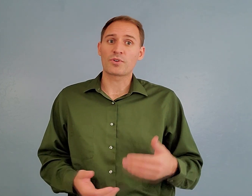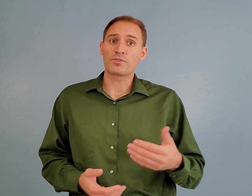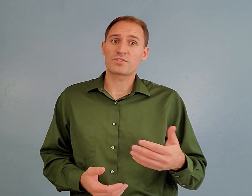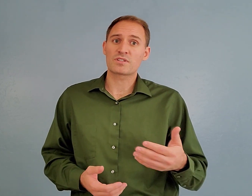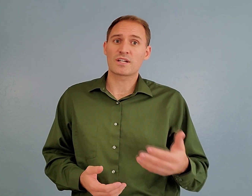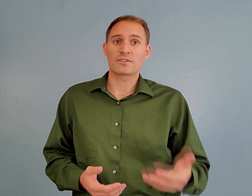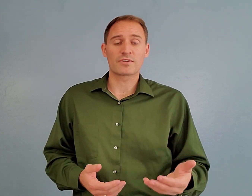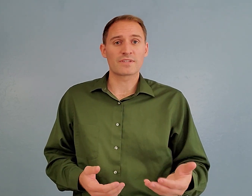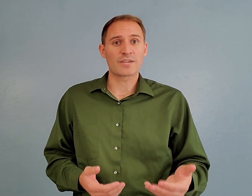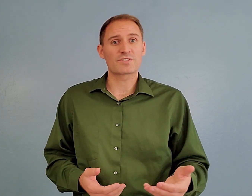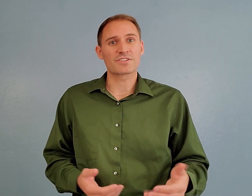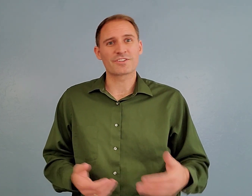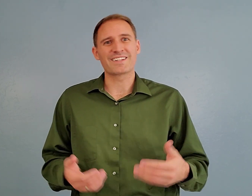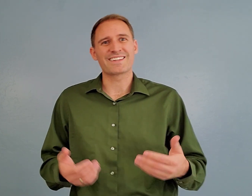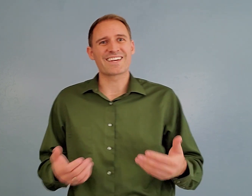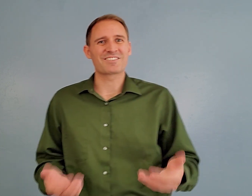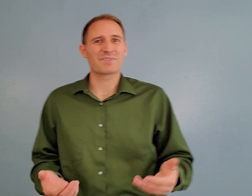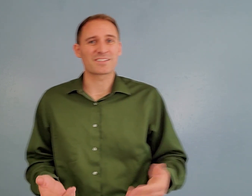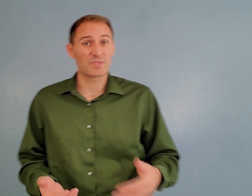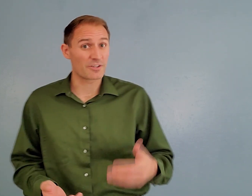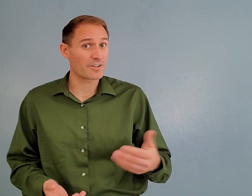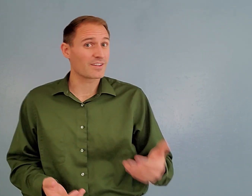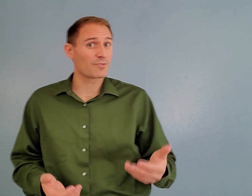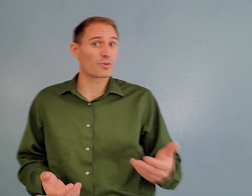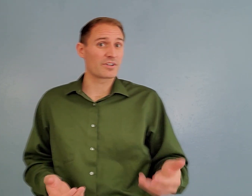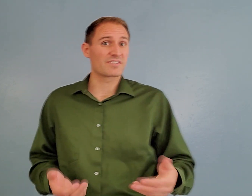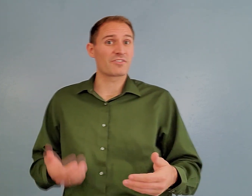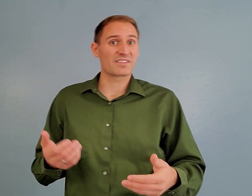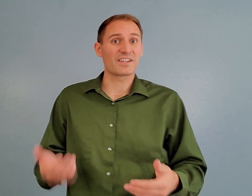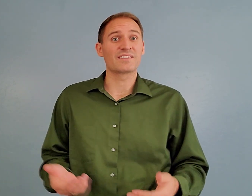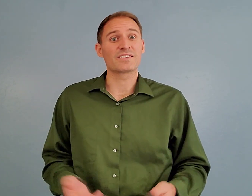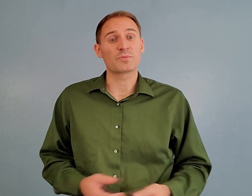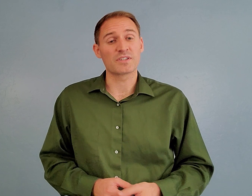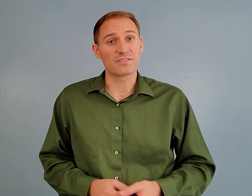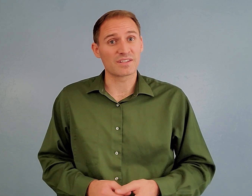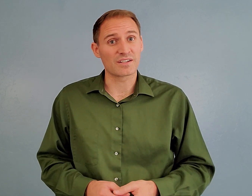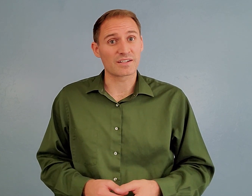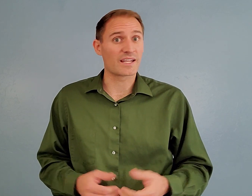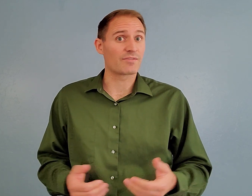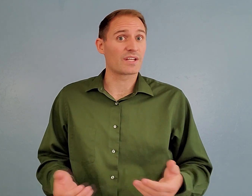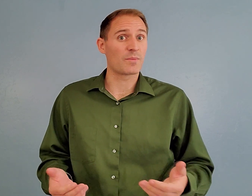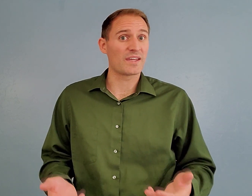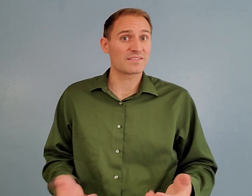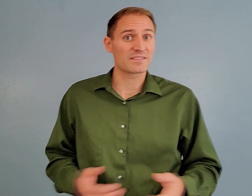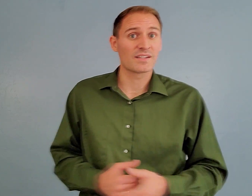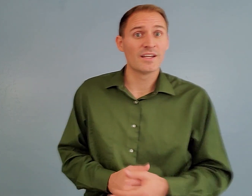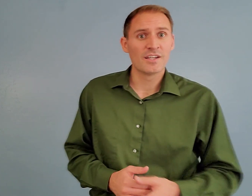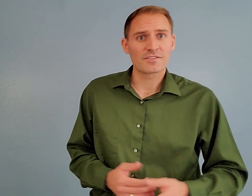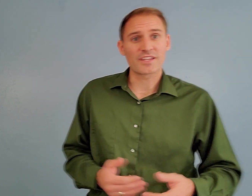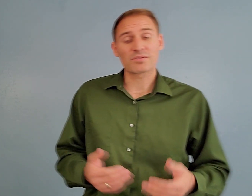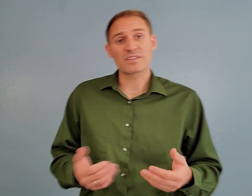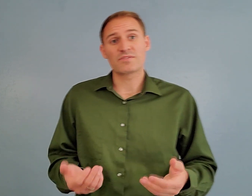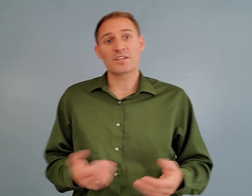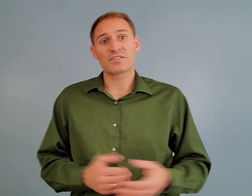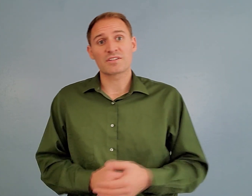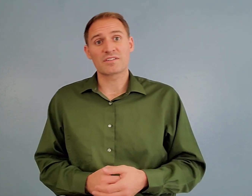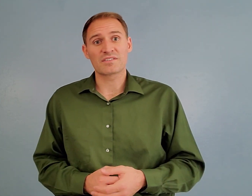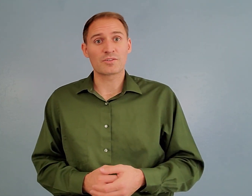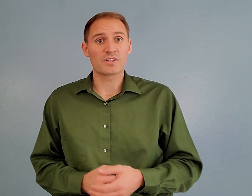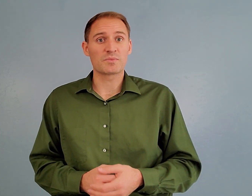approach language learning in that respect, to be learning the words or the signs that you'll be using on an everyday basis. So that's what this video series is going to be